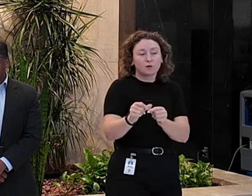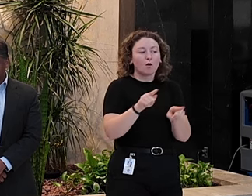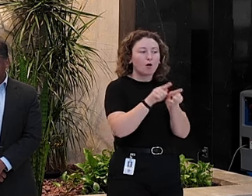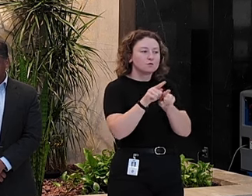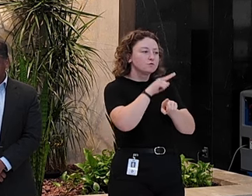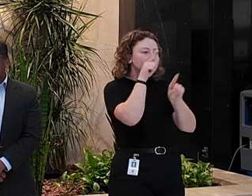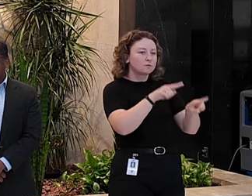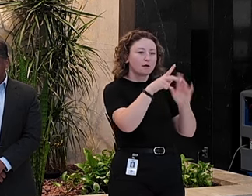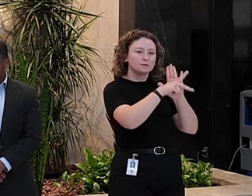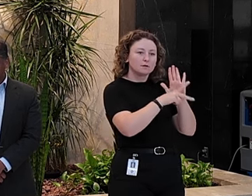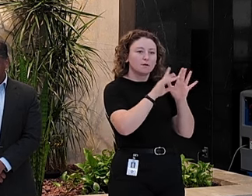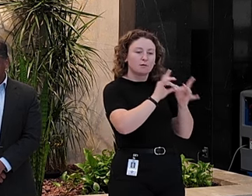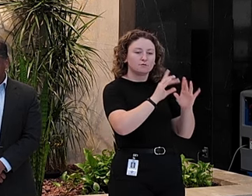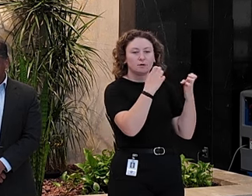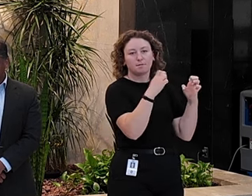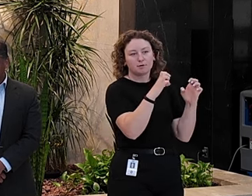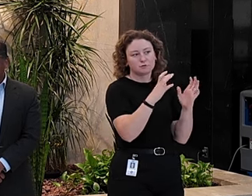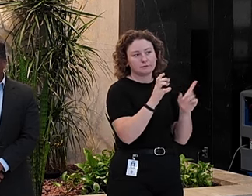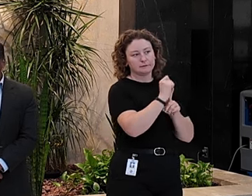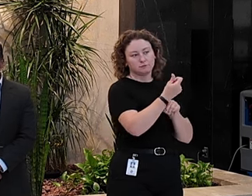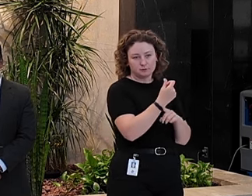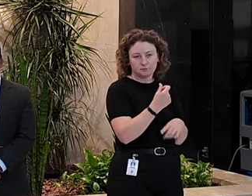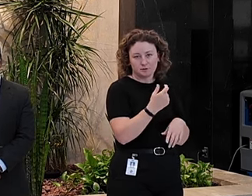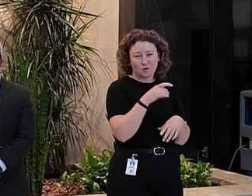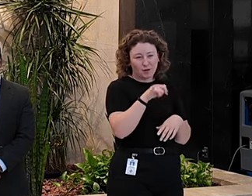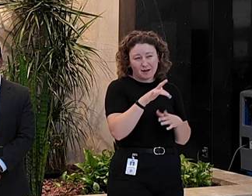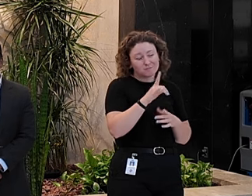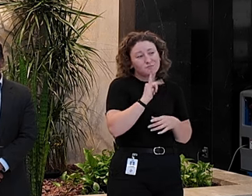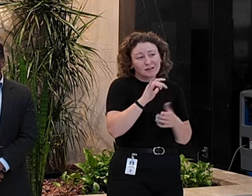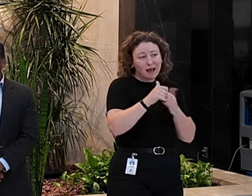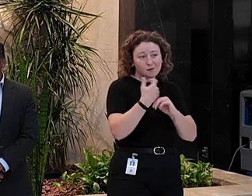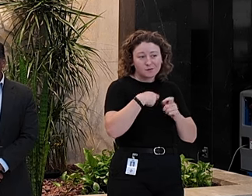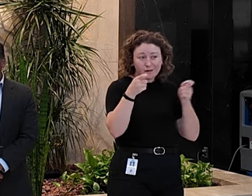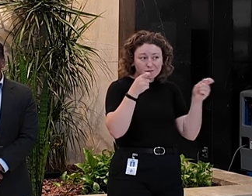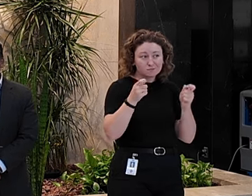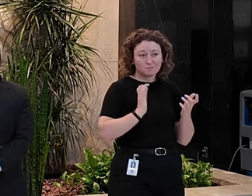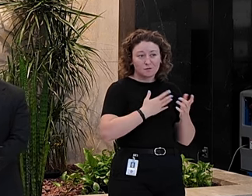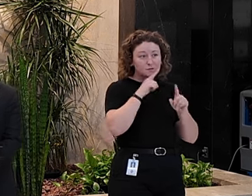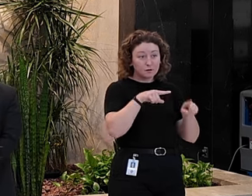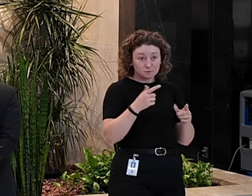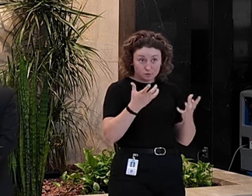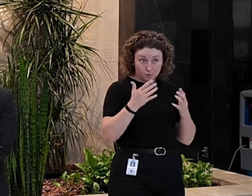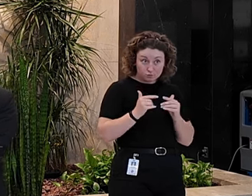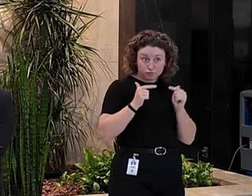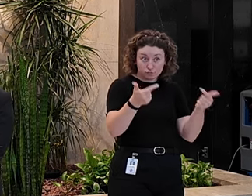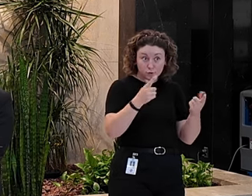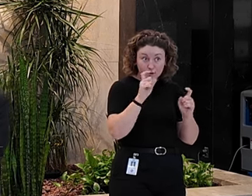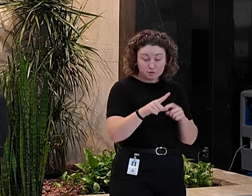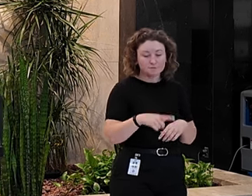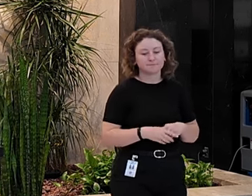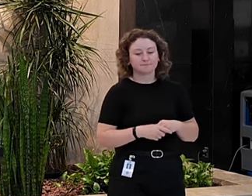response protocol for emergent conditions. So that's basically how we've handled this and did our response. Do you want to open up the questions?